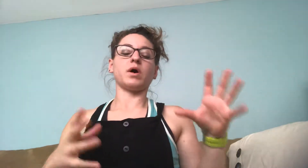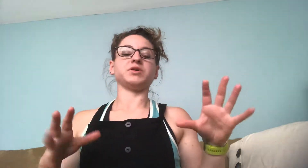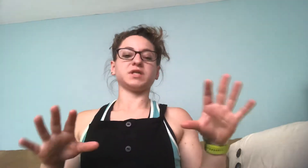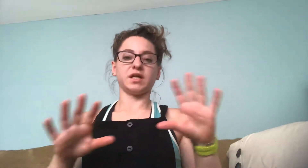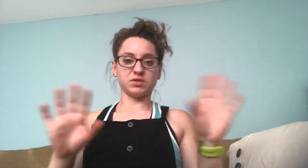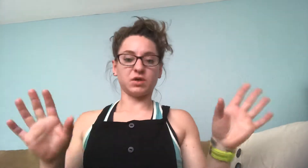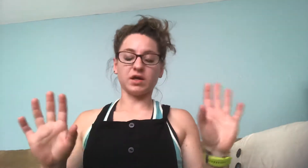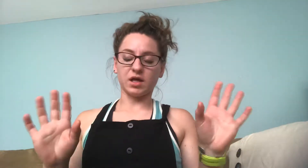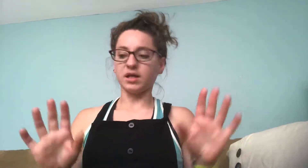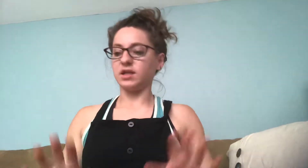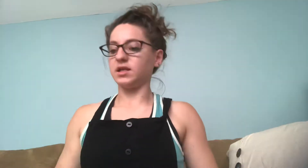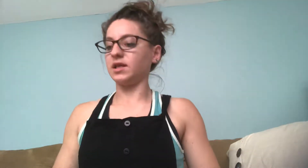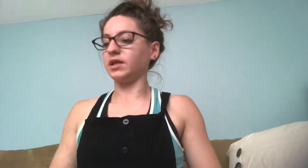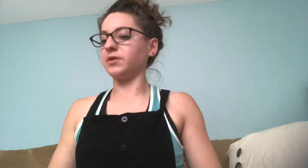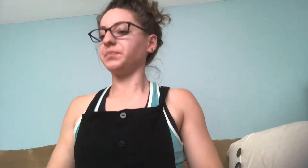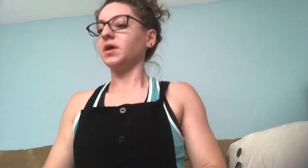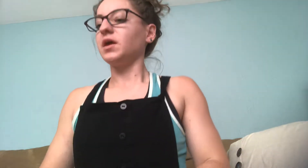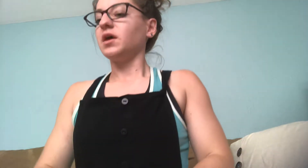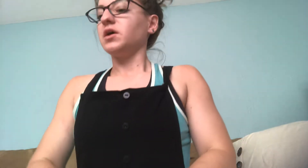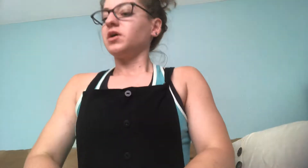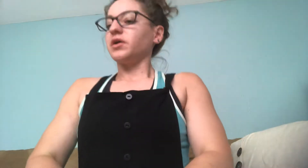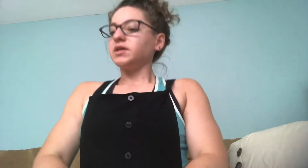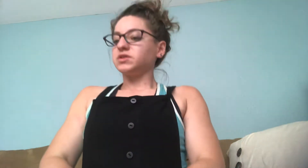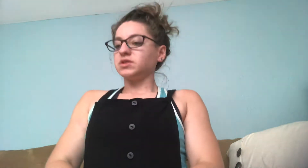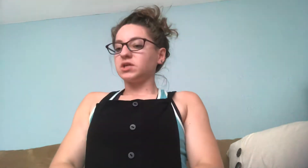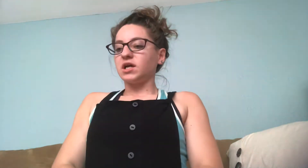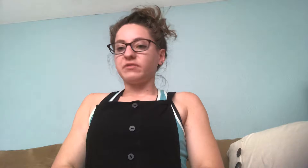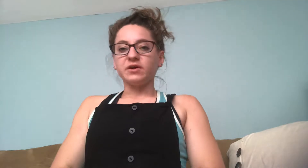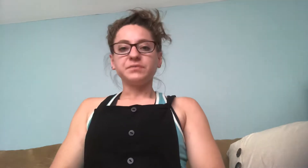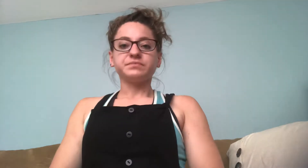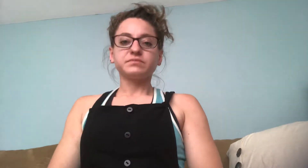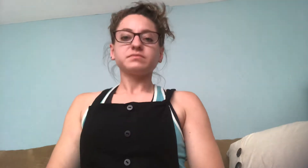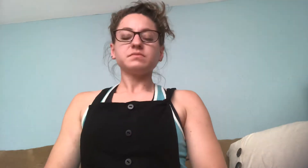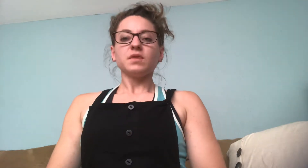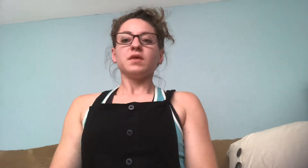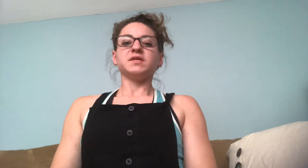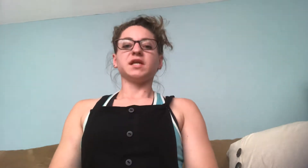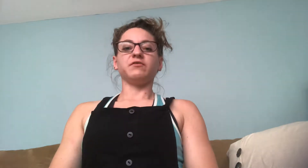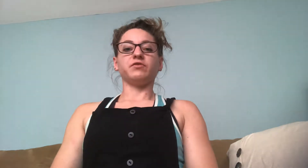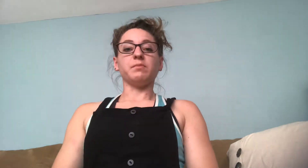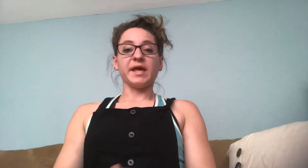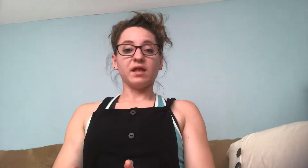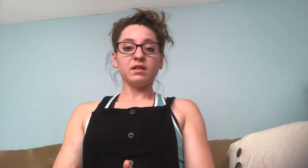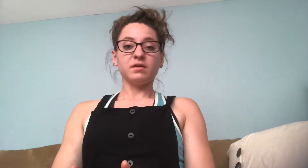you're signing. So I'll get into that later. All right, so start off here. The sign for male,